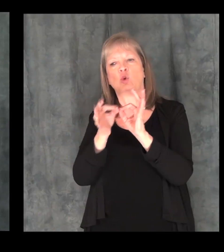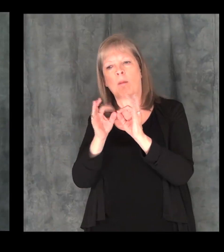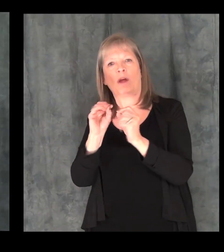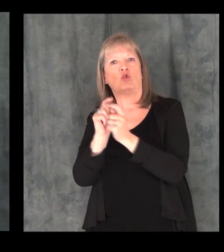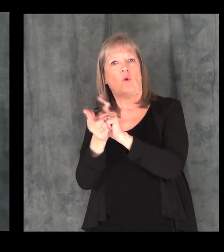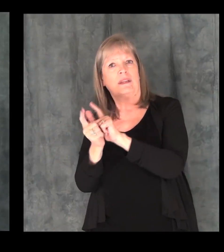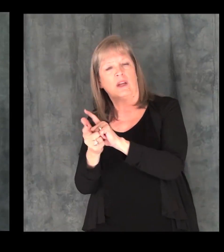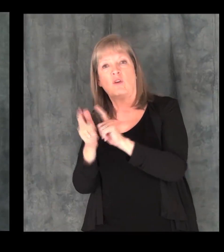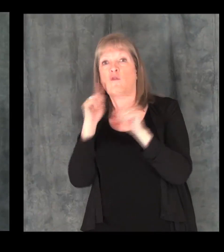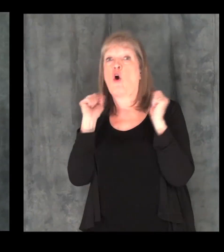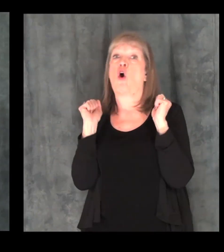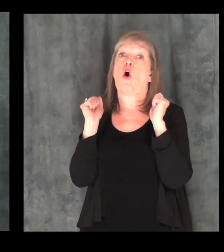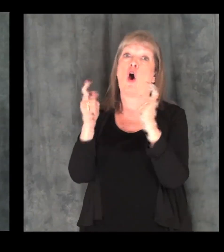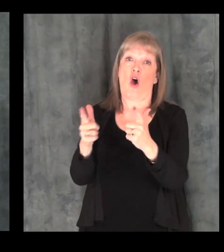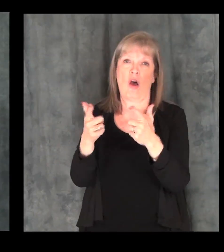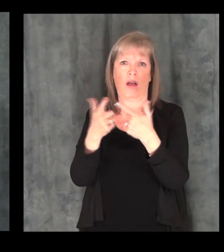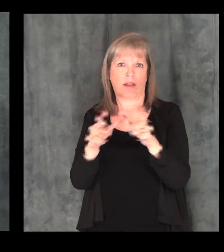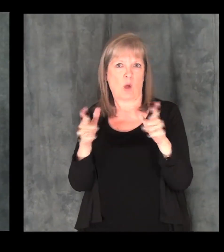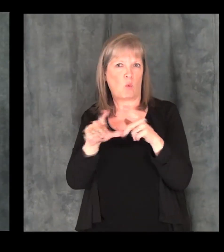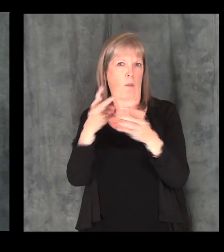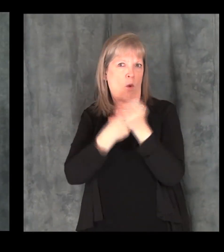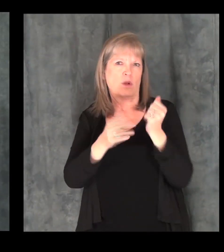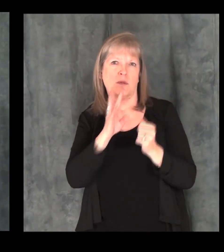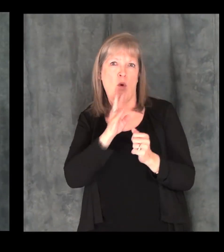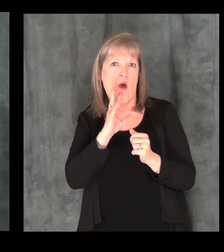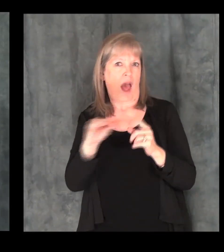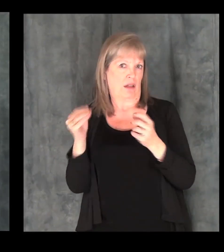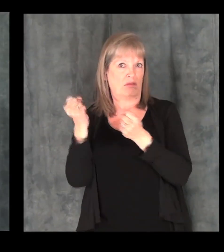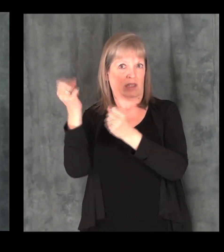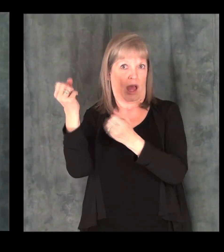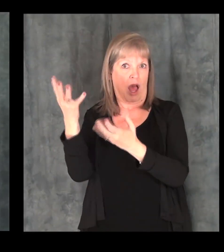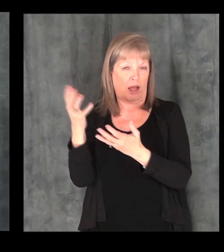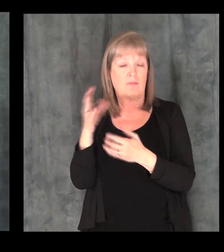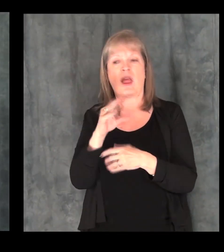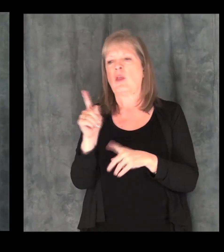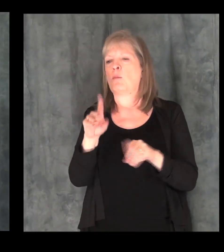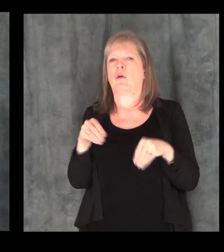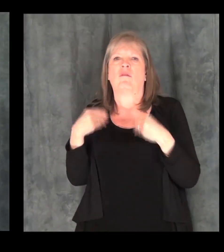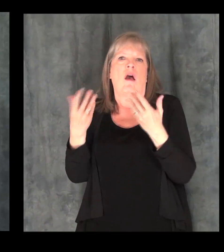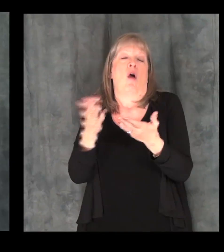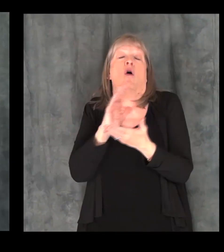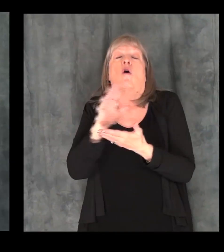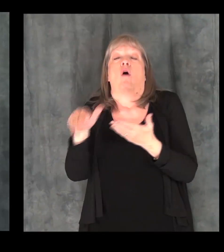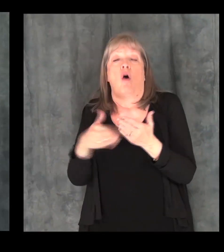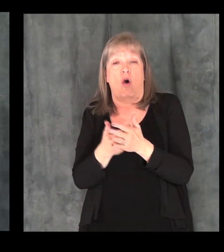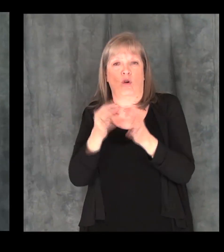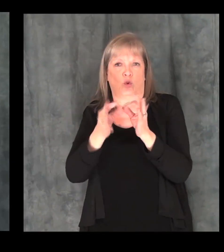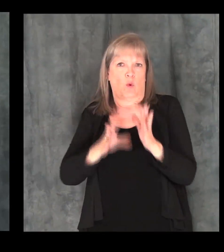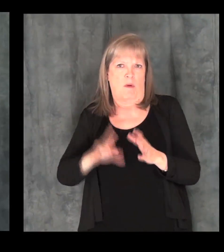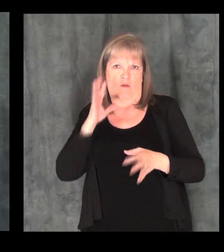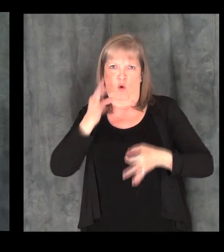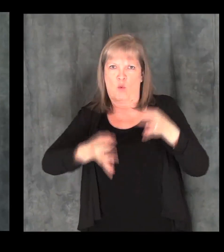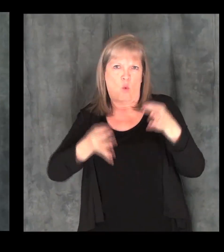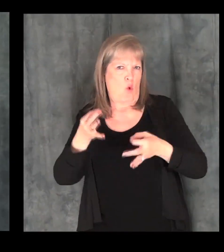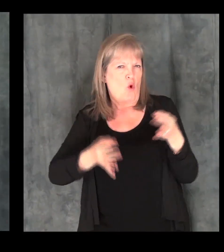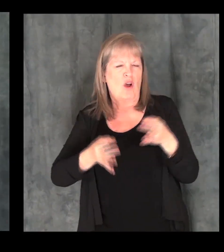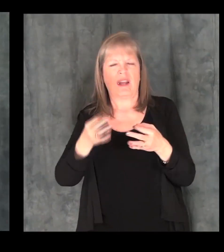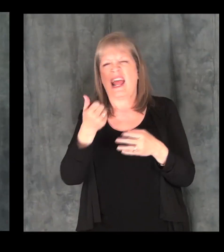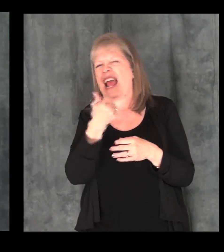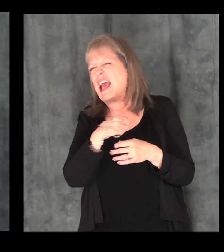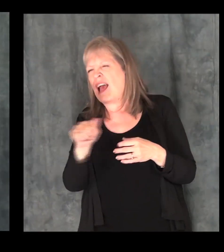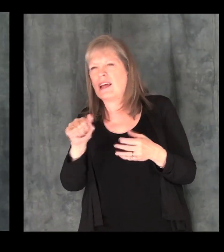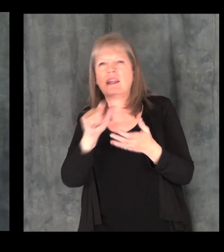and sign language. And they provide all interpreters for courts, any legal